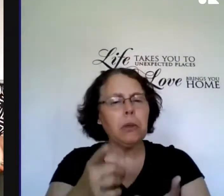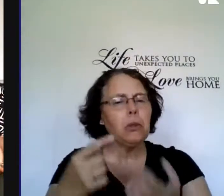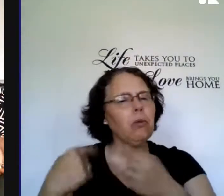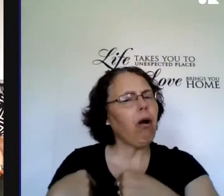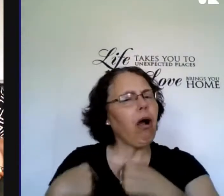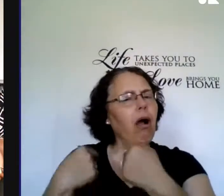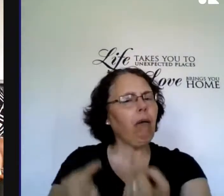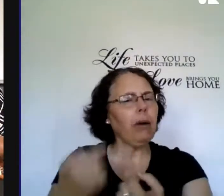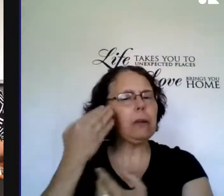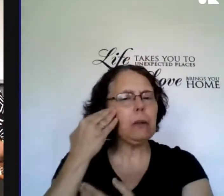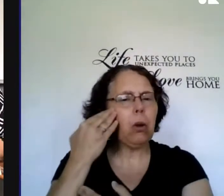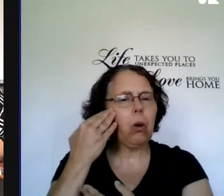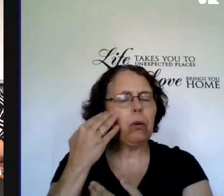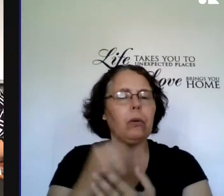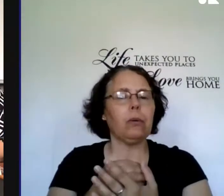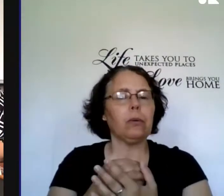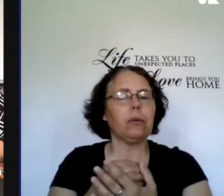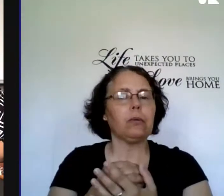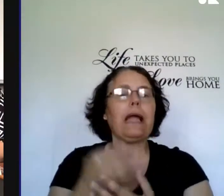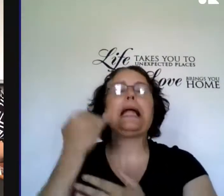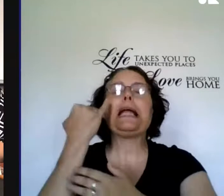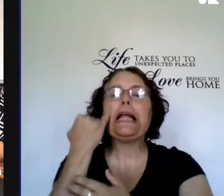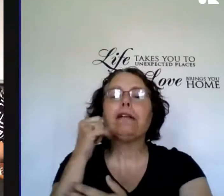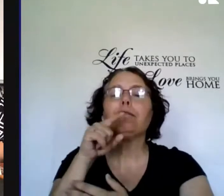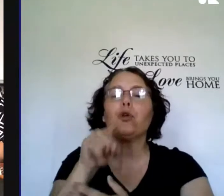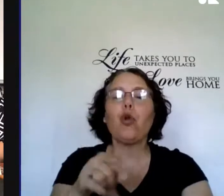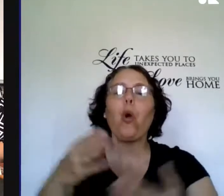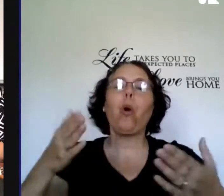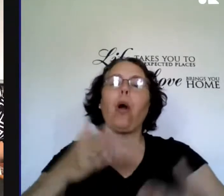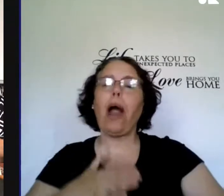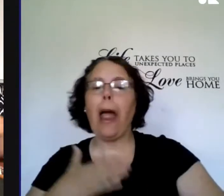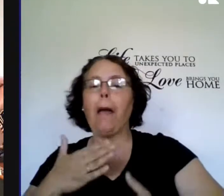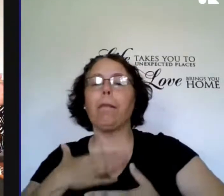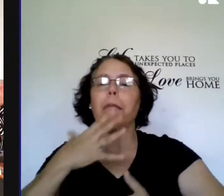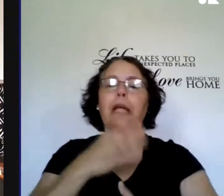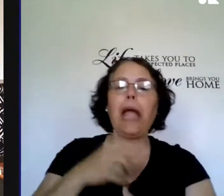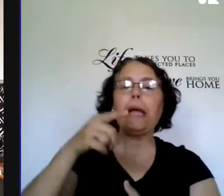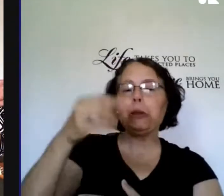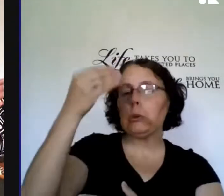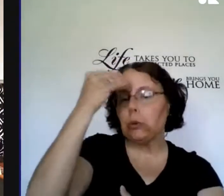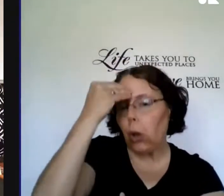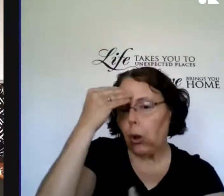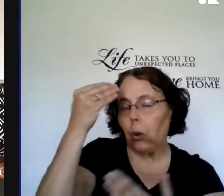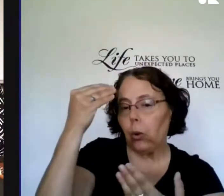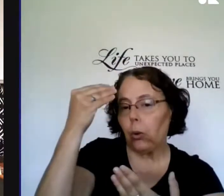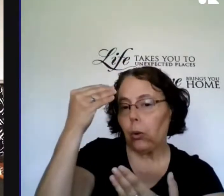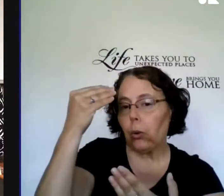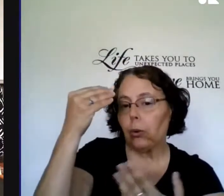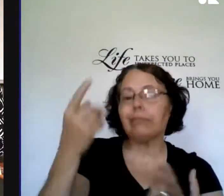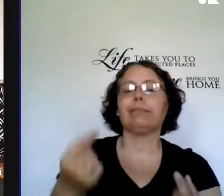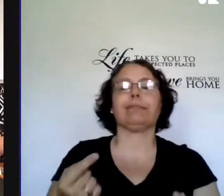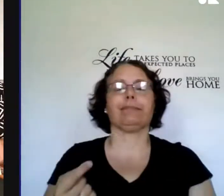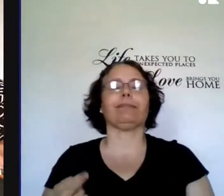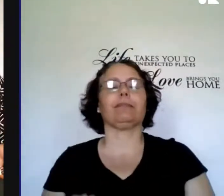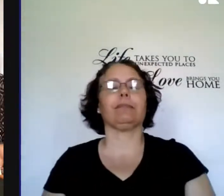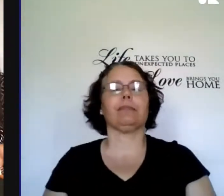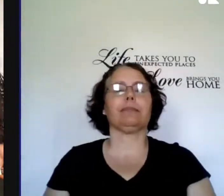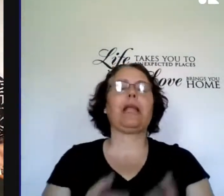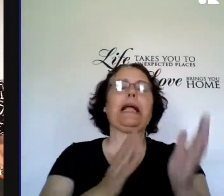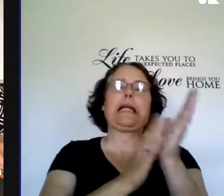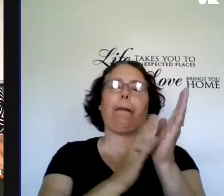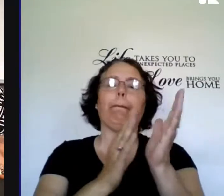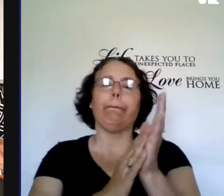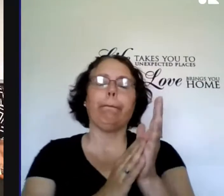It's called If You're Happy and You Know It. And you clap your hands and